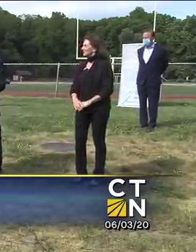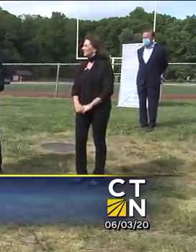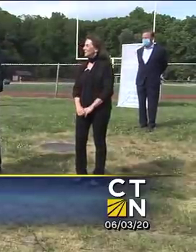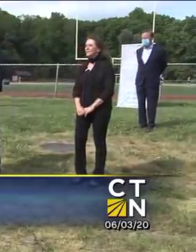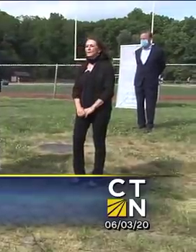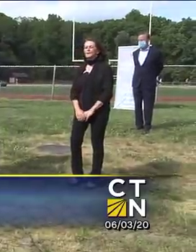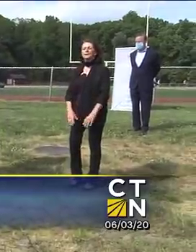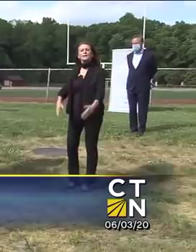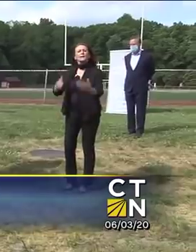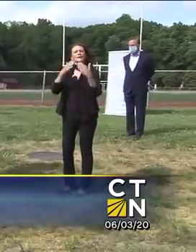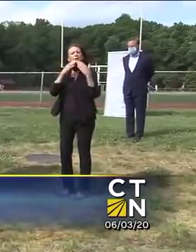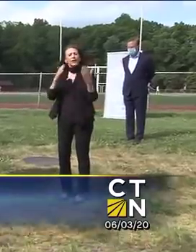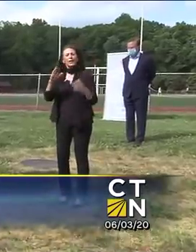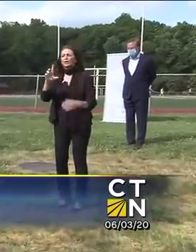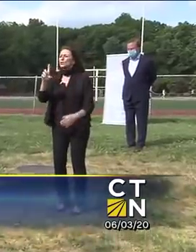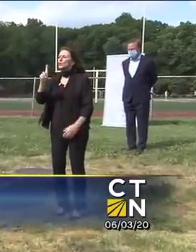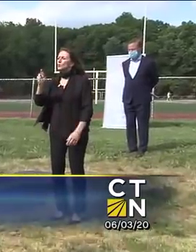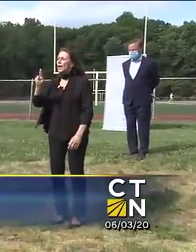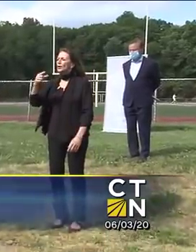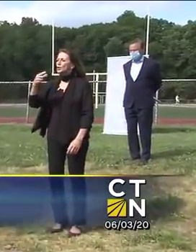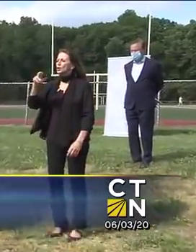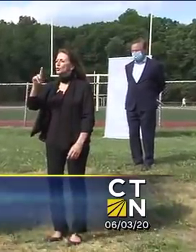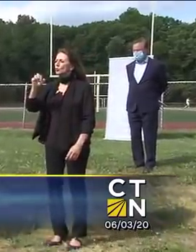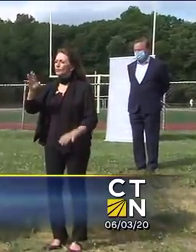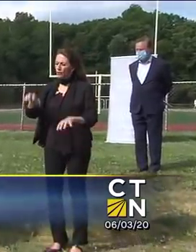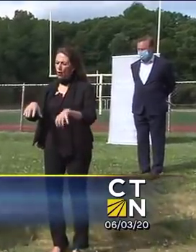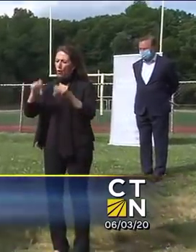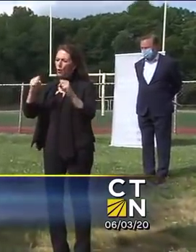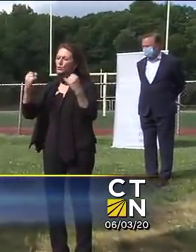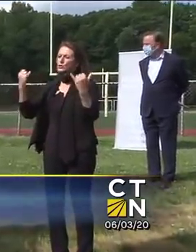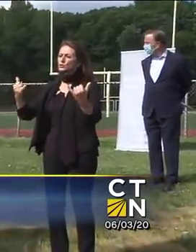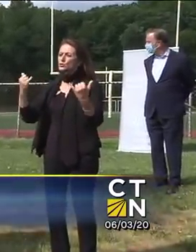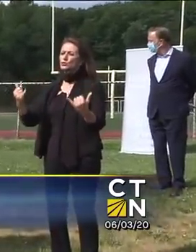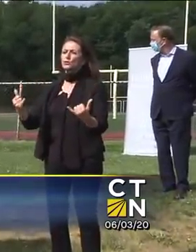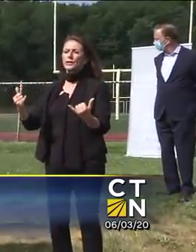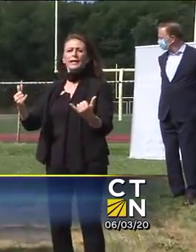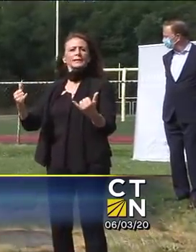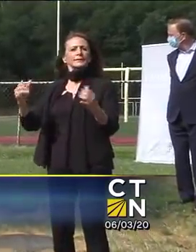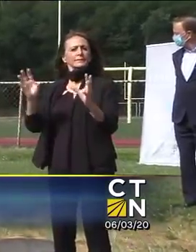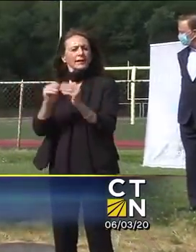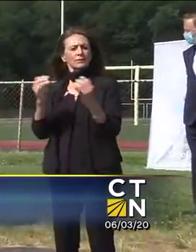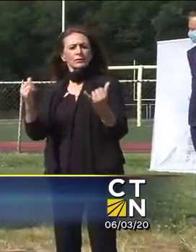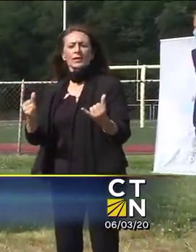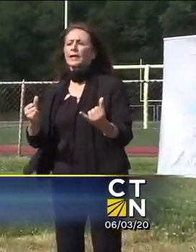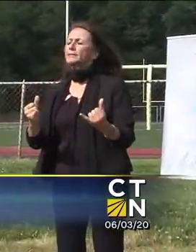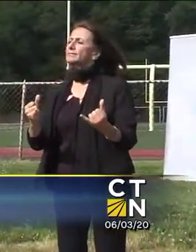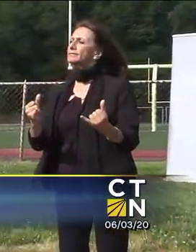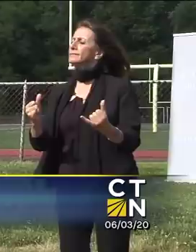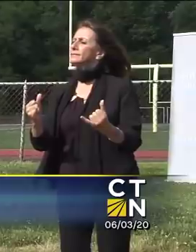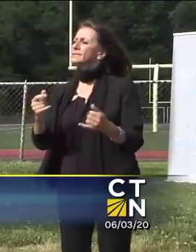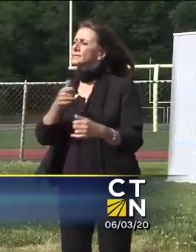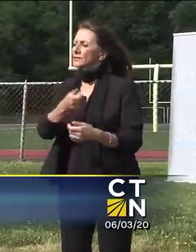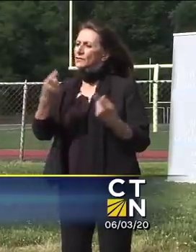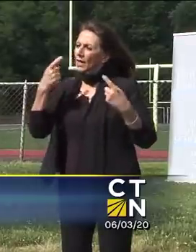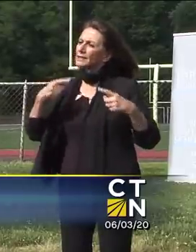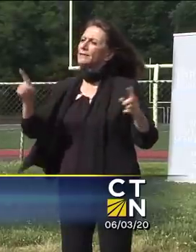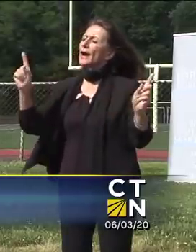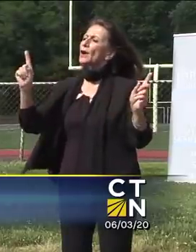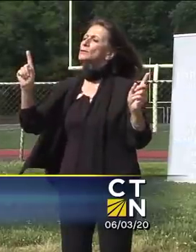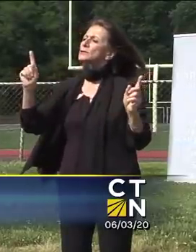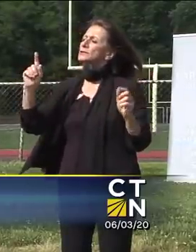And thank you to Dr. Greeter for hosting today's event, press conference, to announce the executive